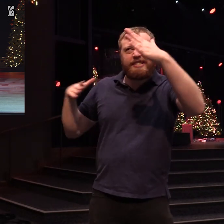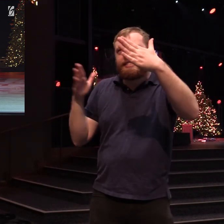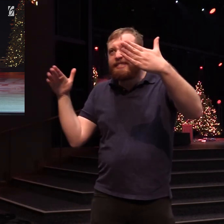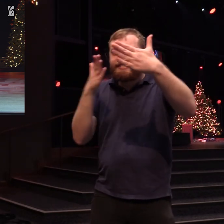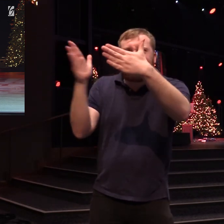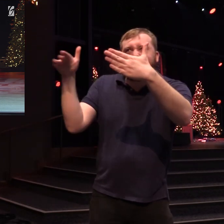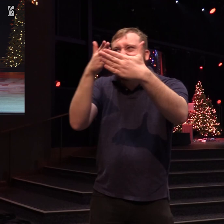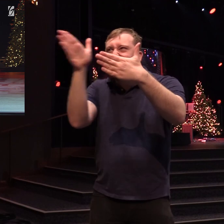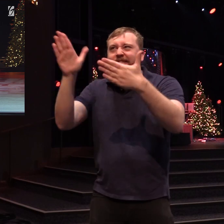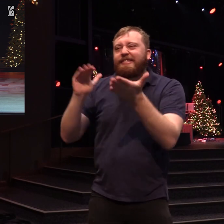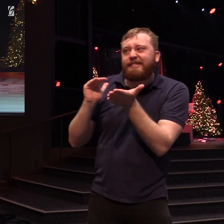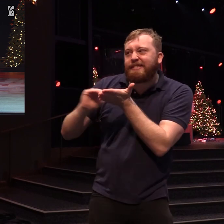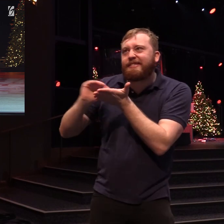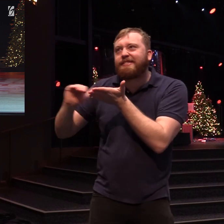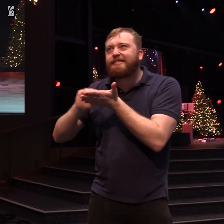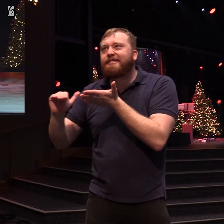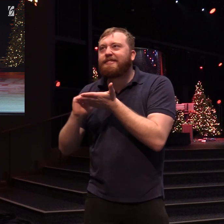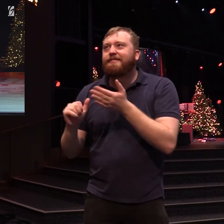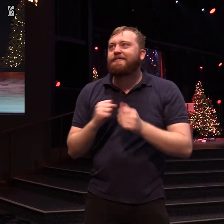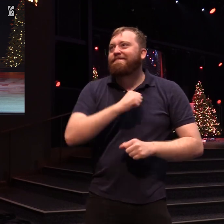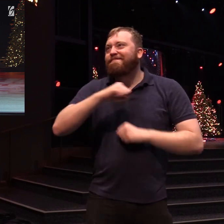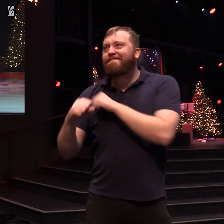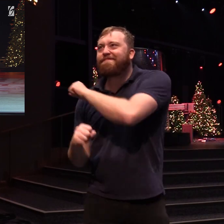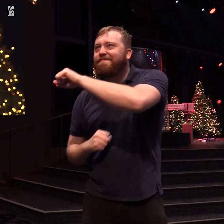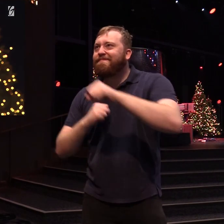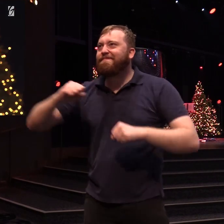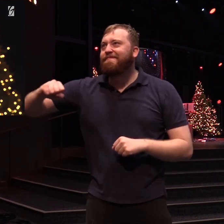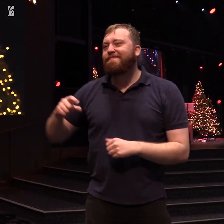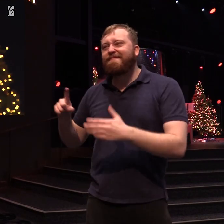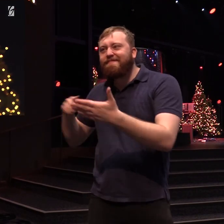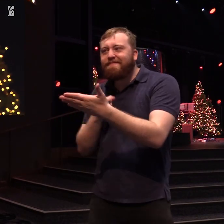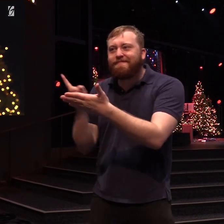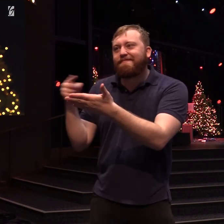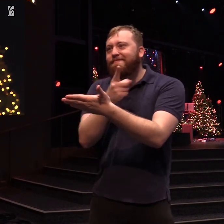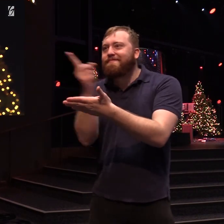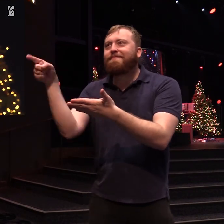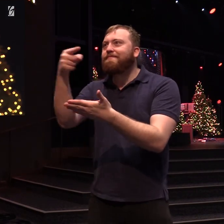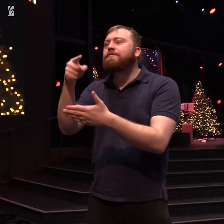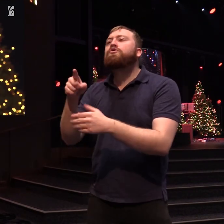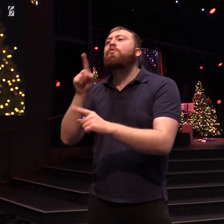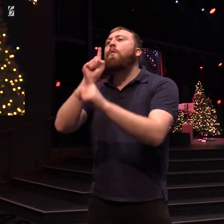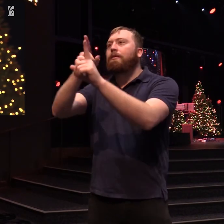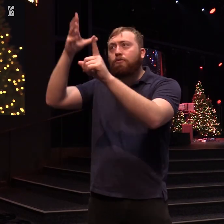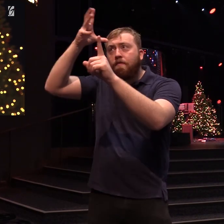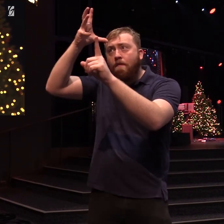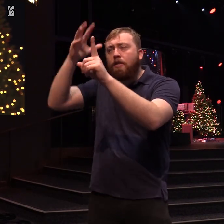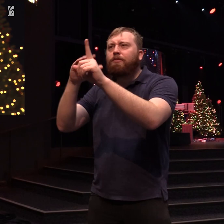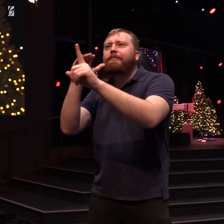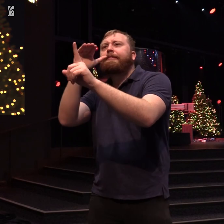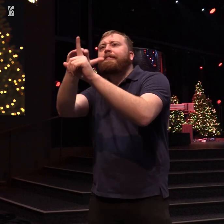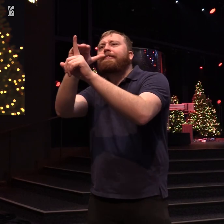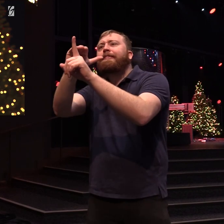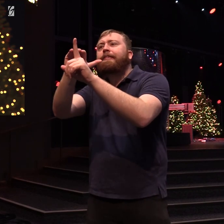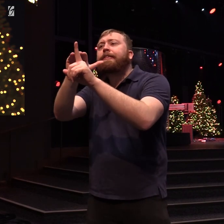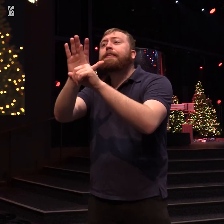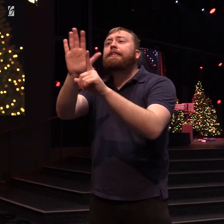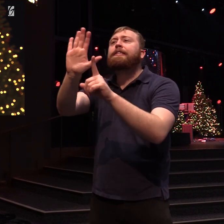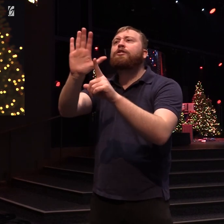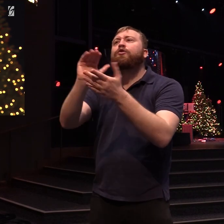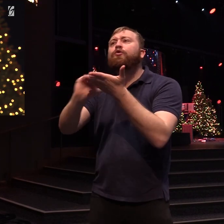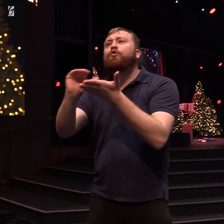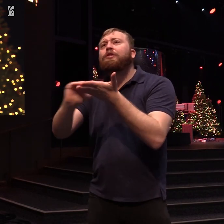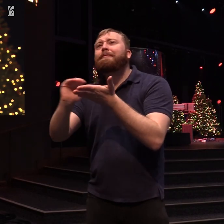He excused his way past the pilgrims and he caught up with Joseph and he tapped him on the shoulder and he said, excuse me.